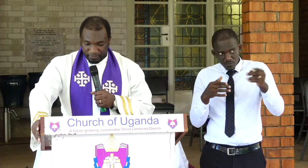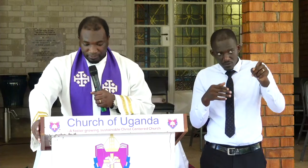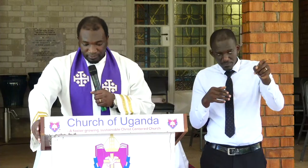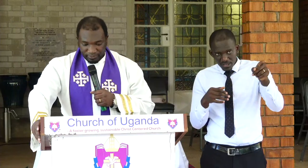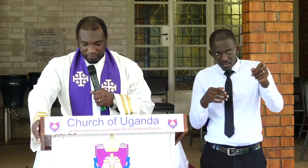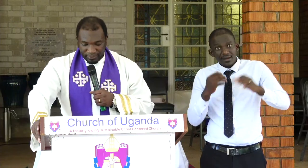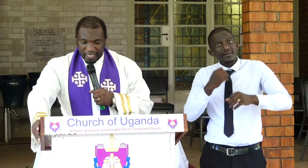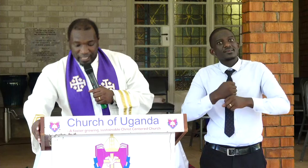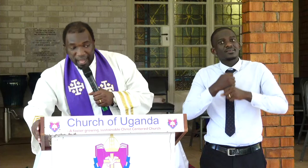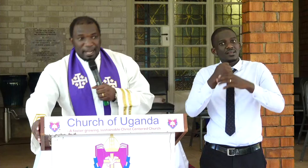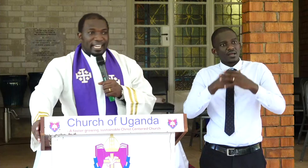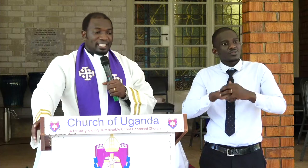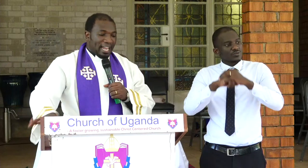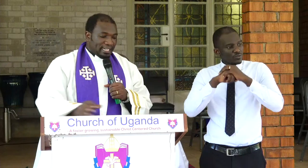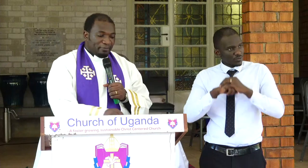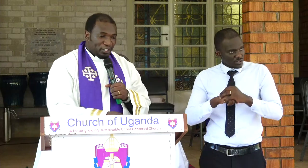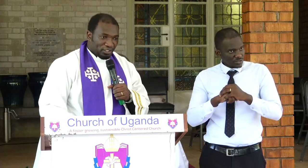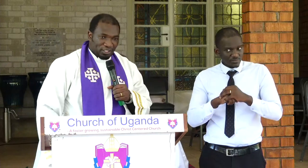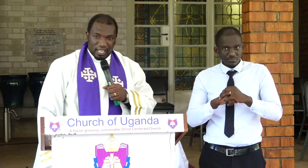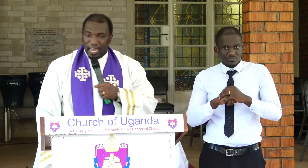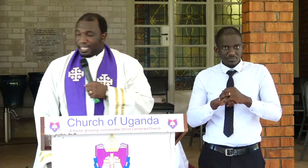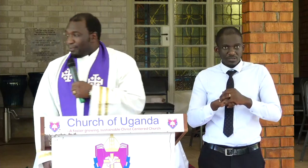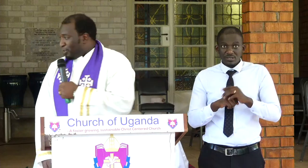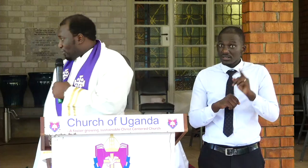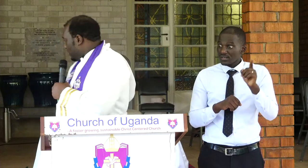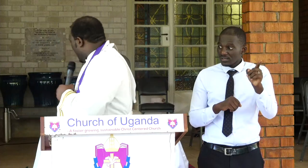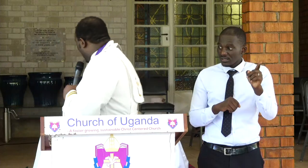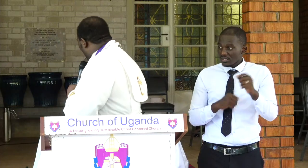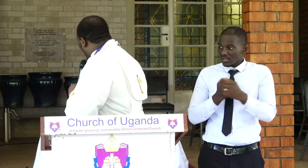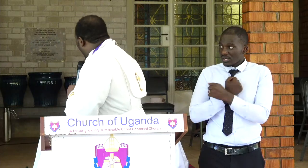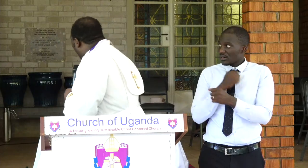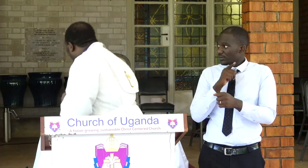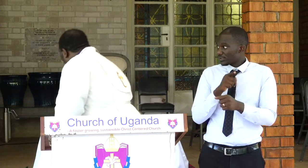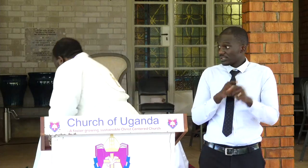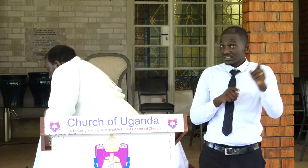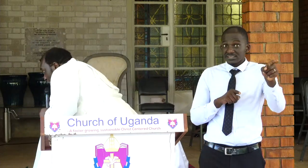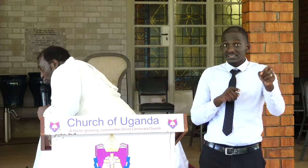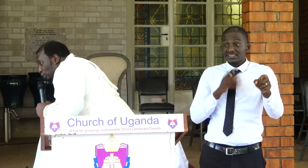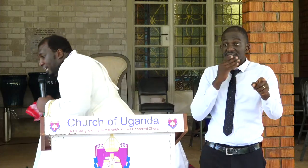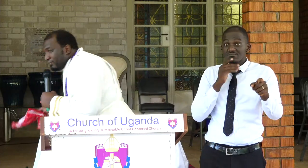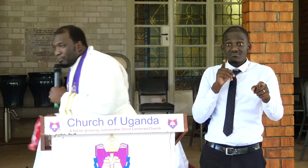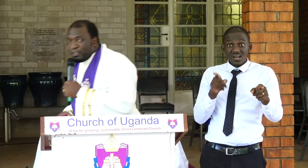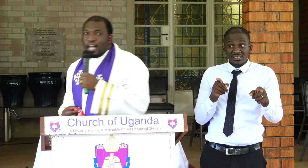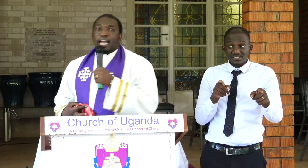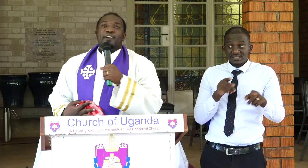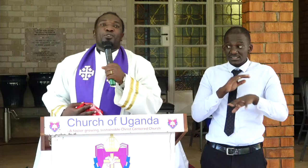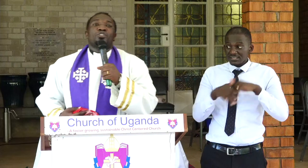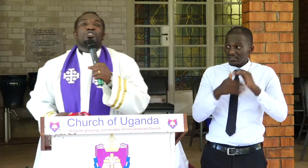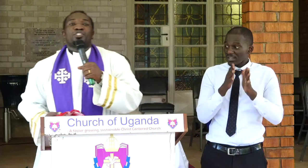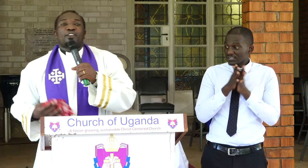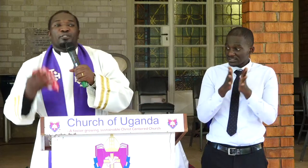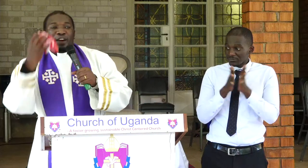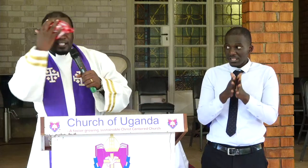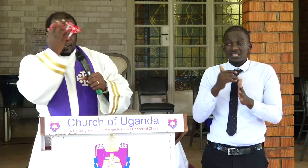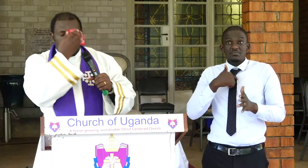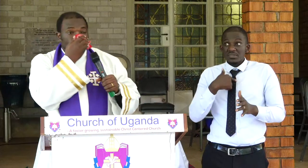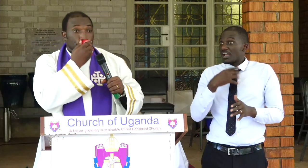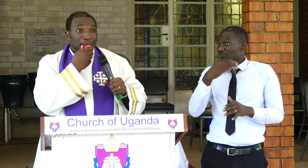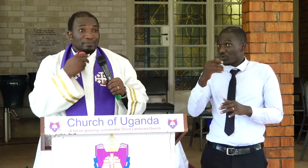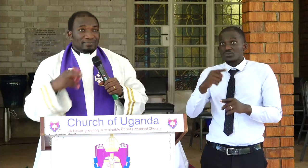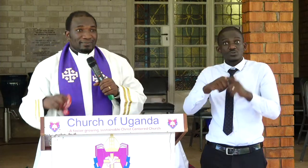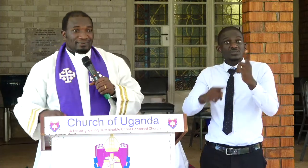worship and come again. I love this. This guy does not tell them, I have gone to